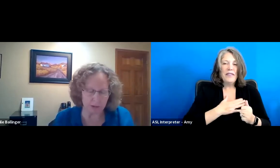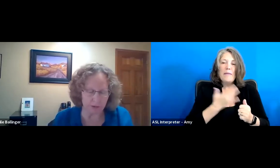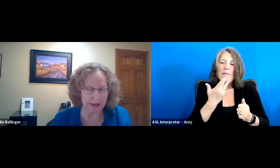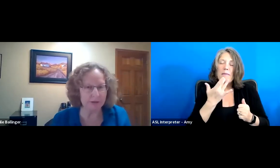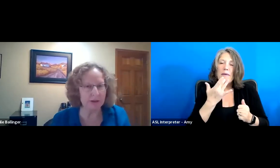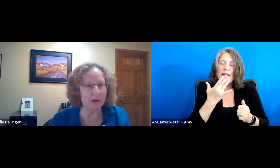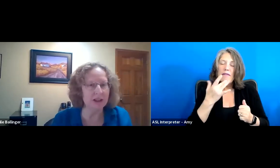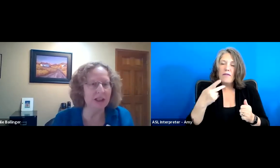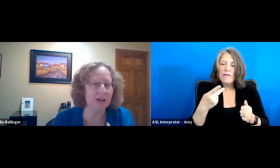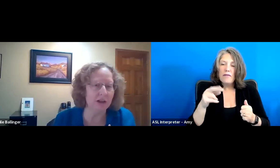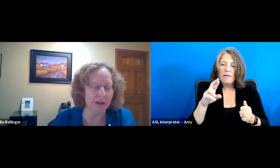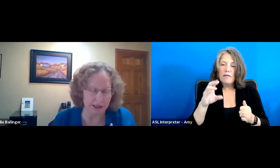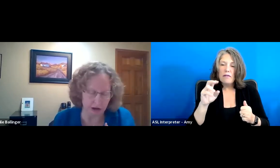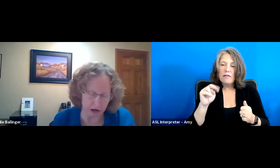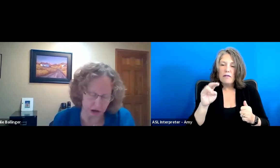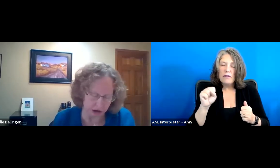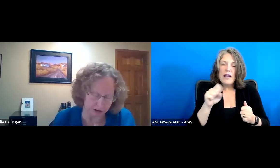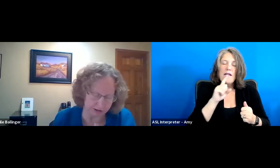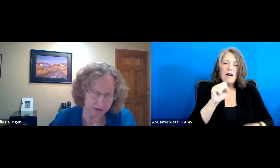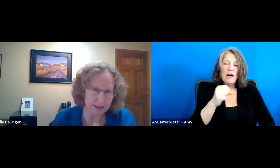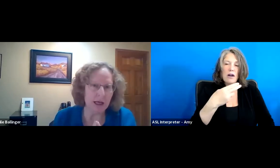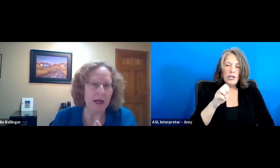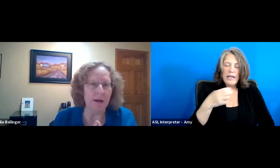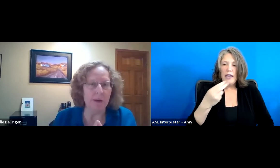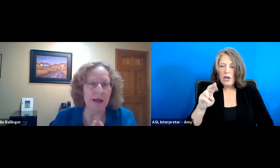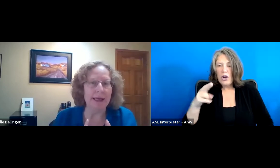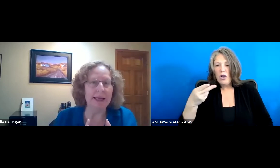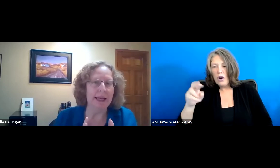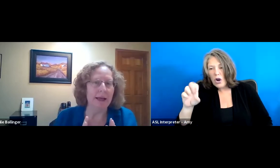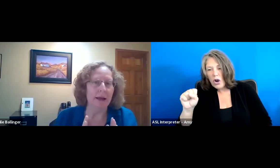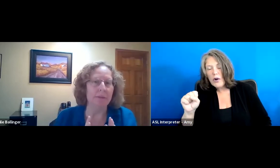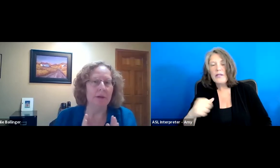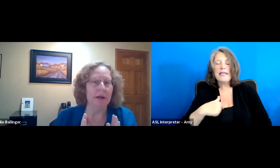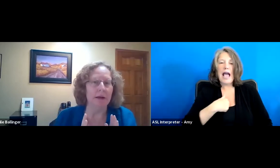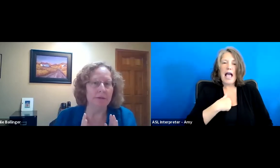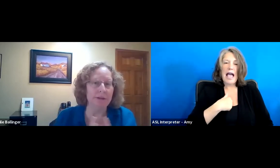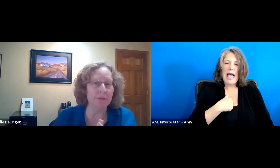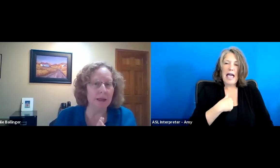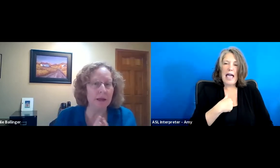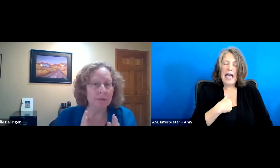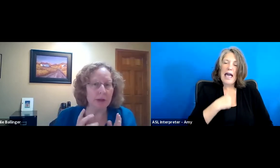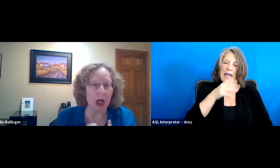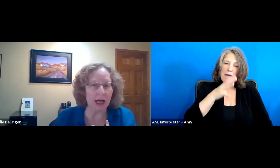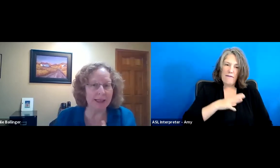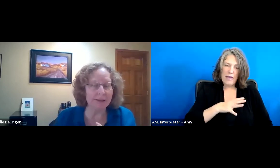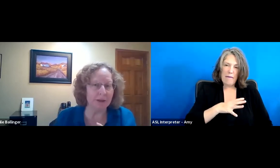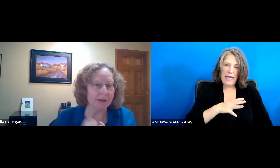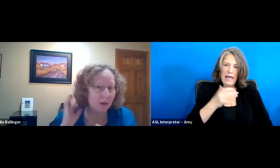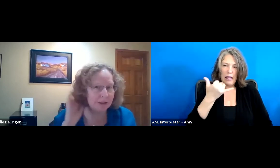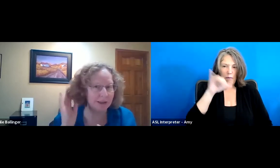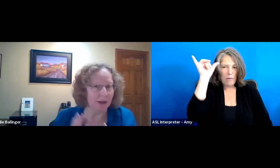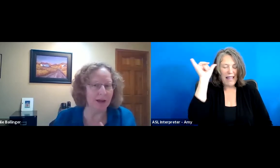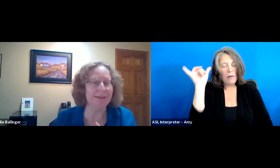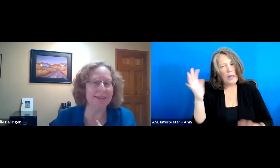preferred pronouns are she, her, and hers. I am female, blonde,